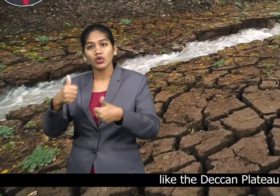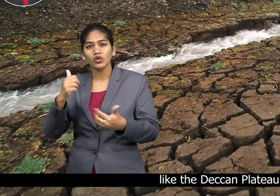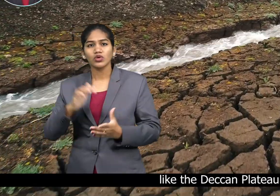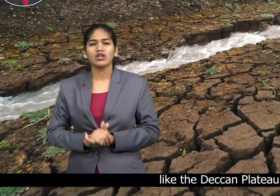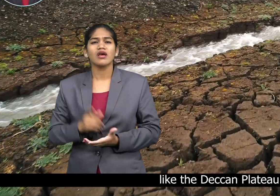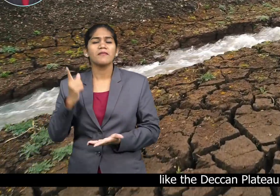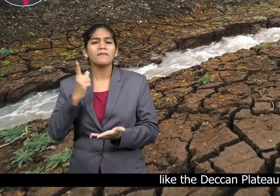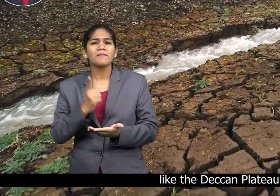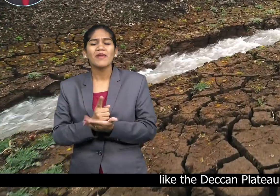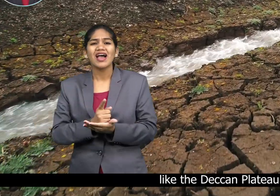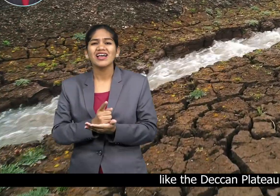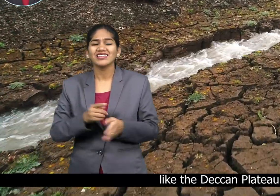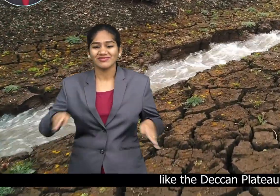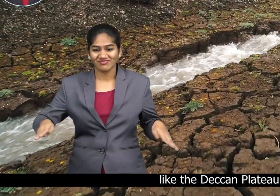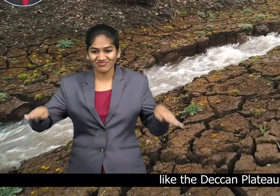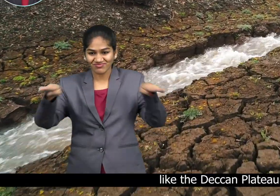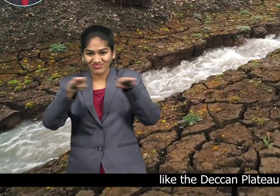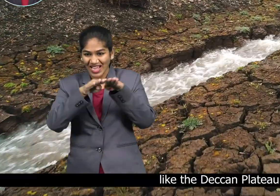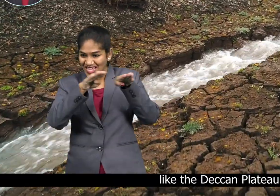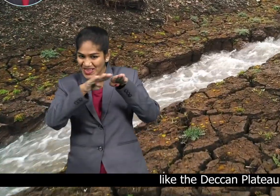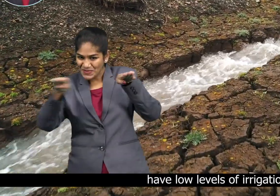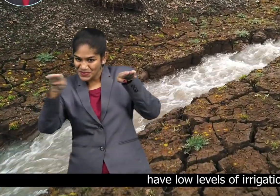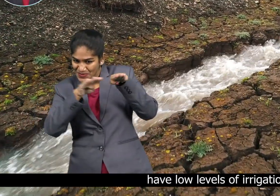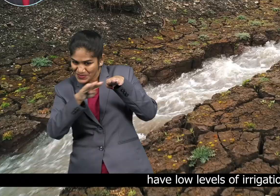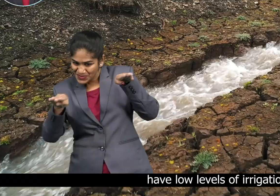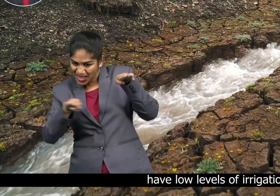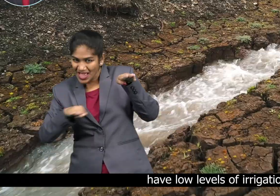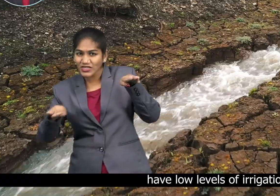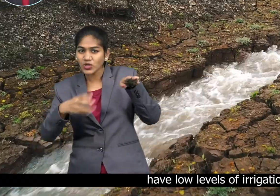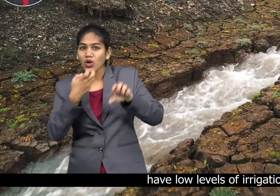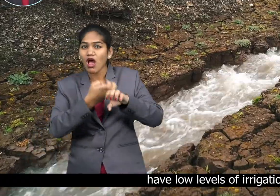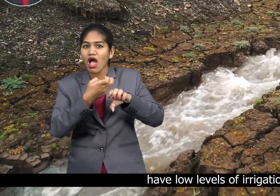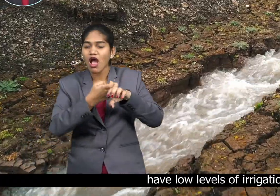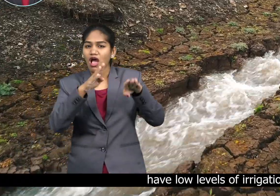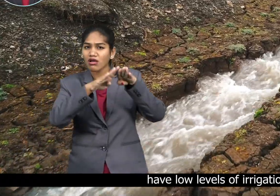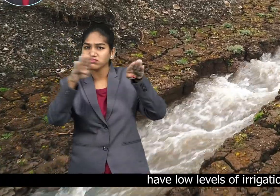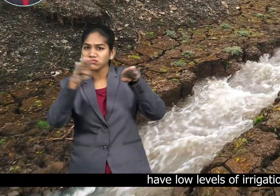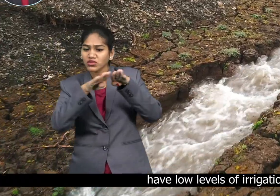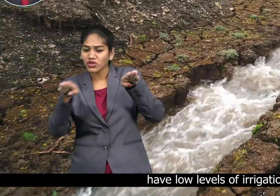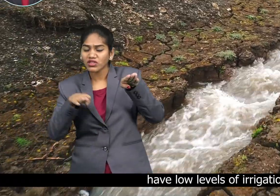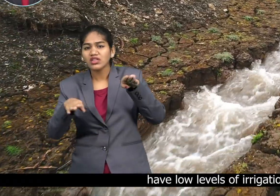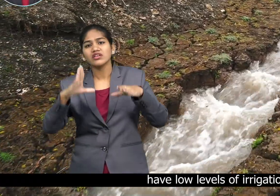like the Deccan Plateau have low levels of irrigation.